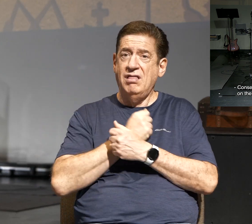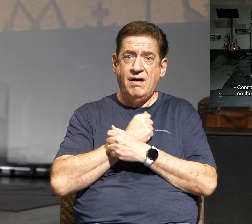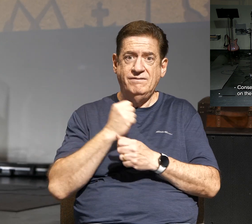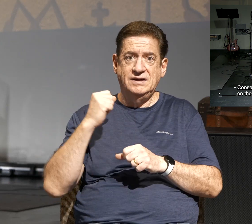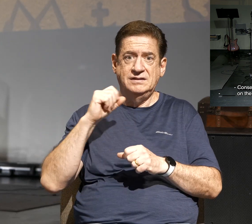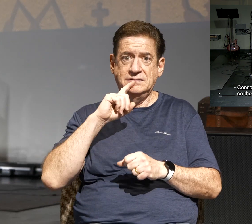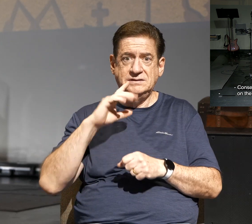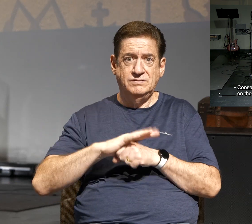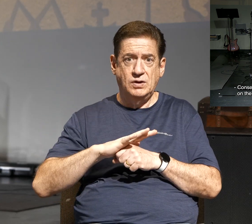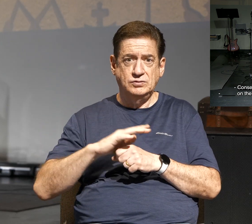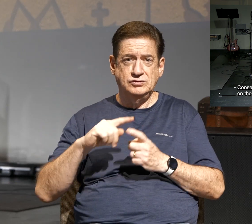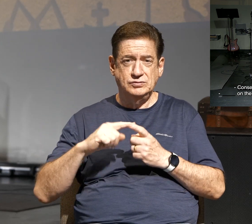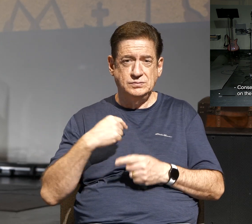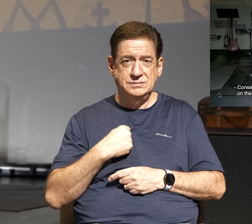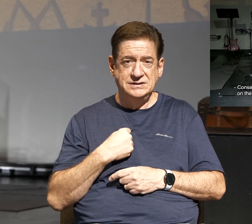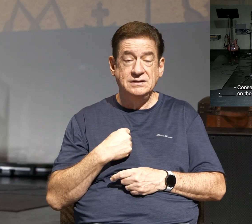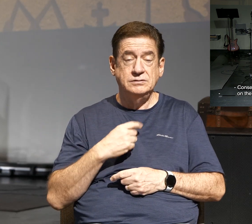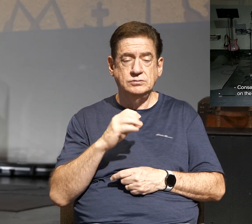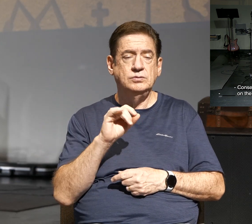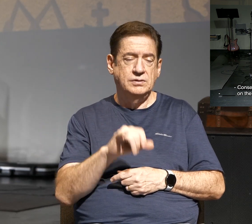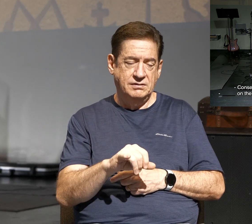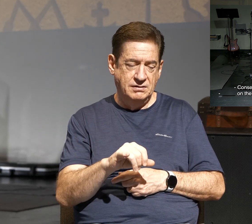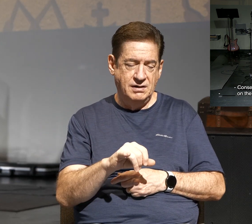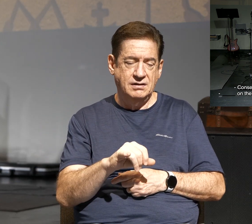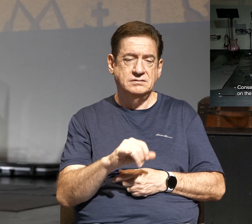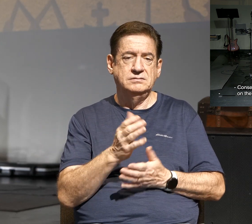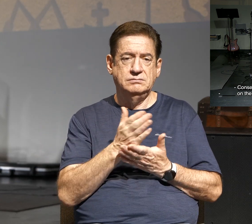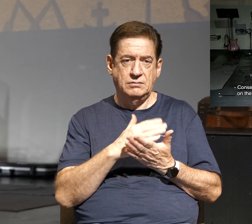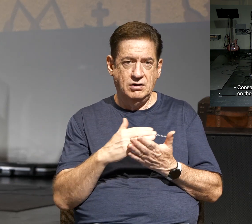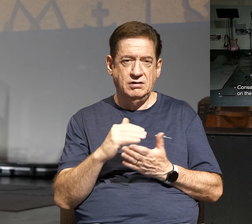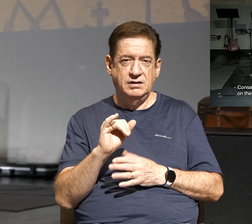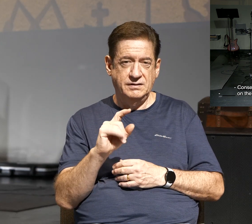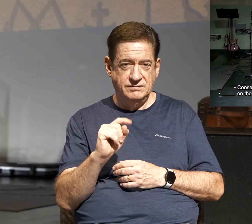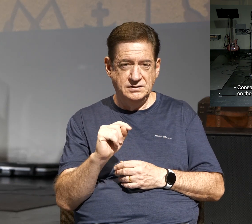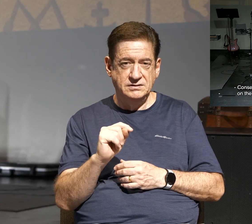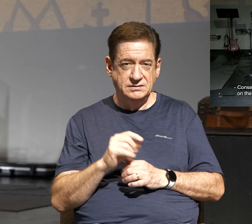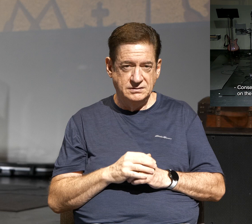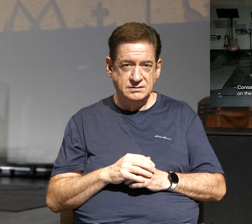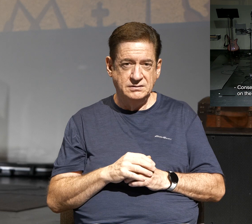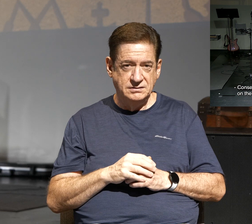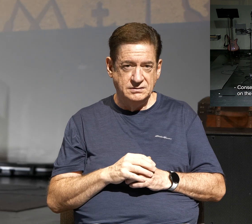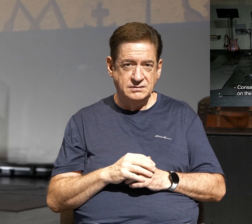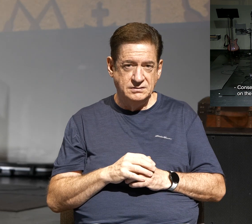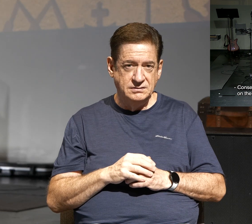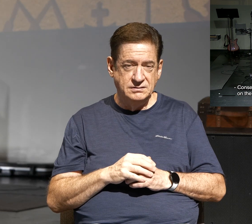me. And so that's part of it.